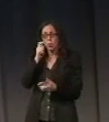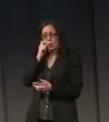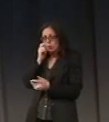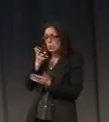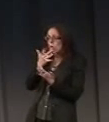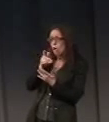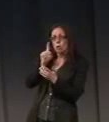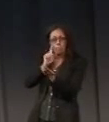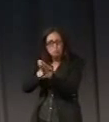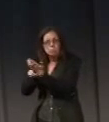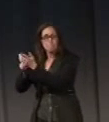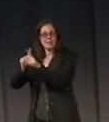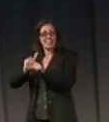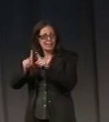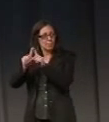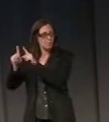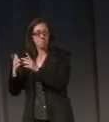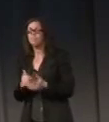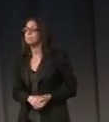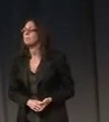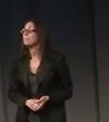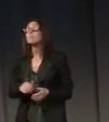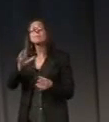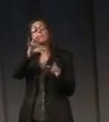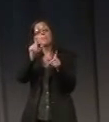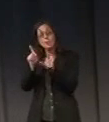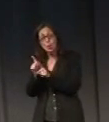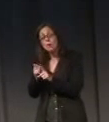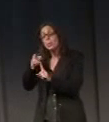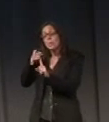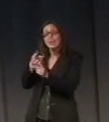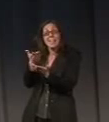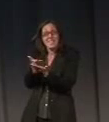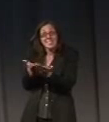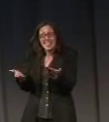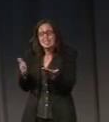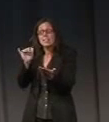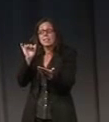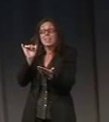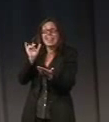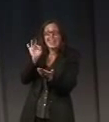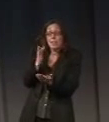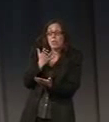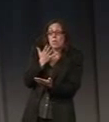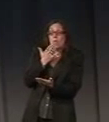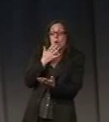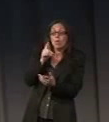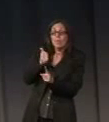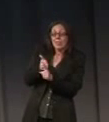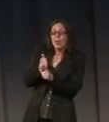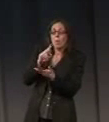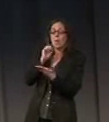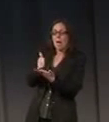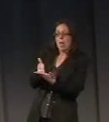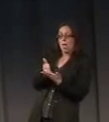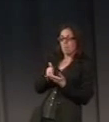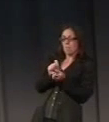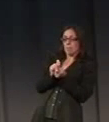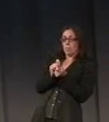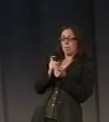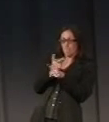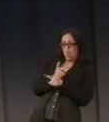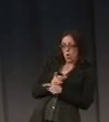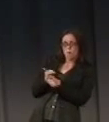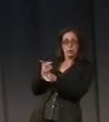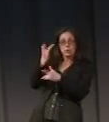that for certain objects for which color is diagnostic, if you change the color, you delay the reaction time. So I think now